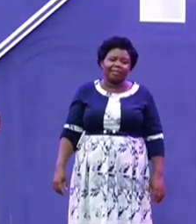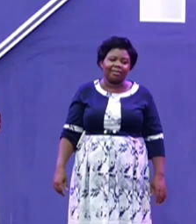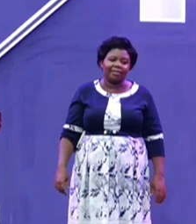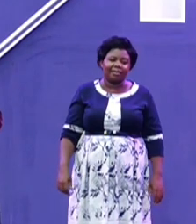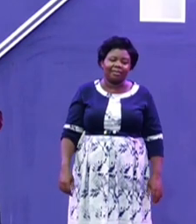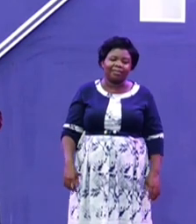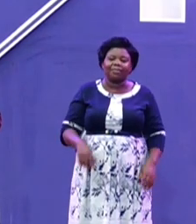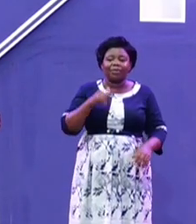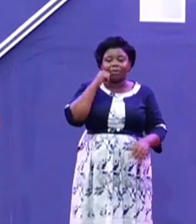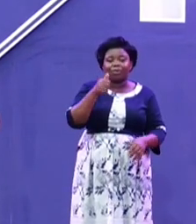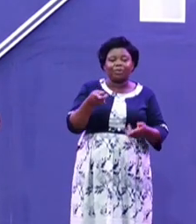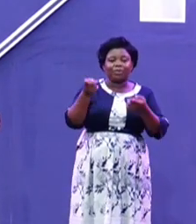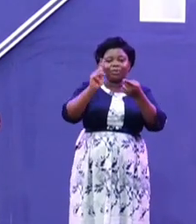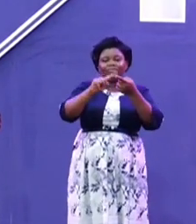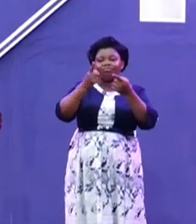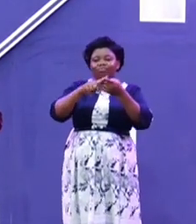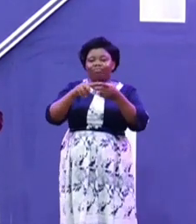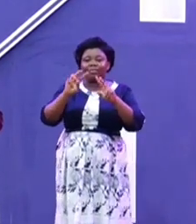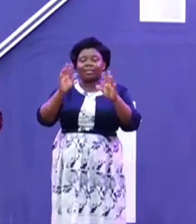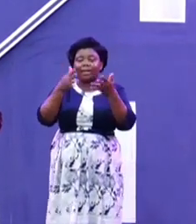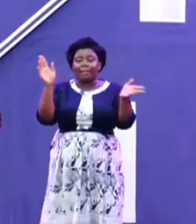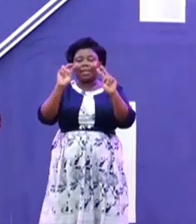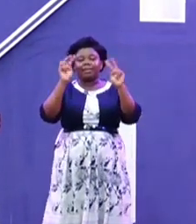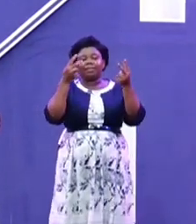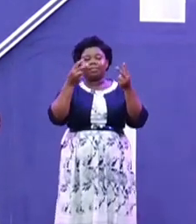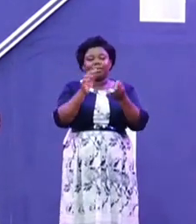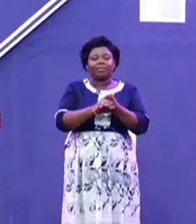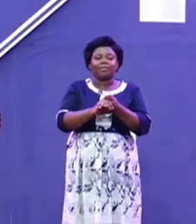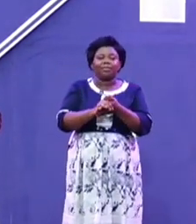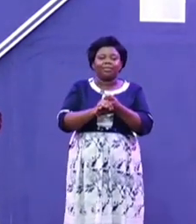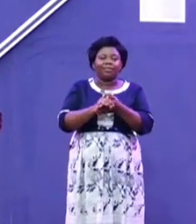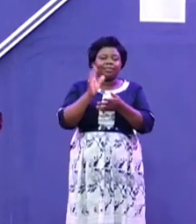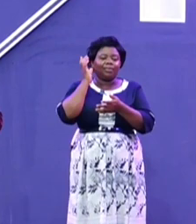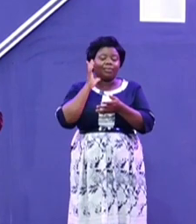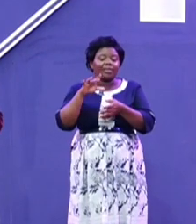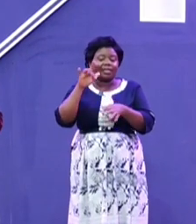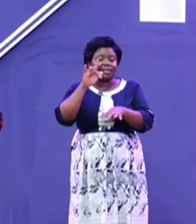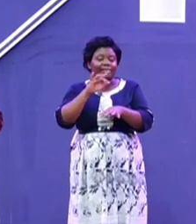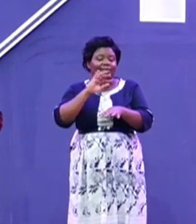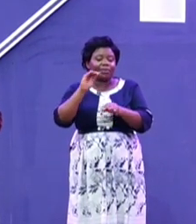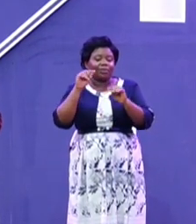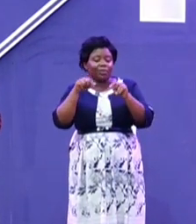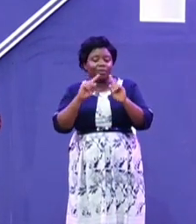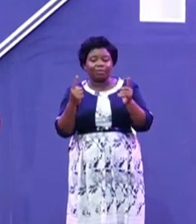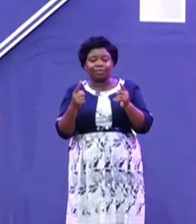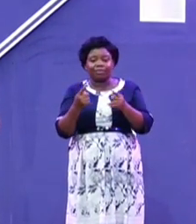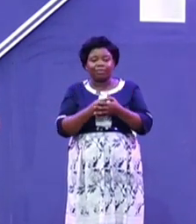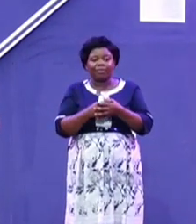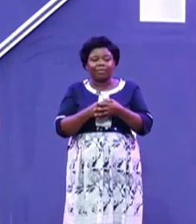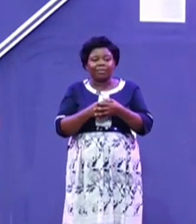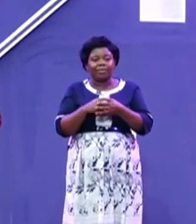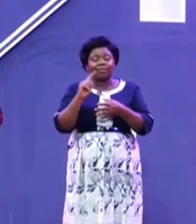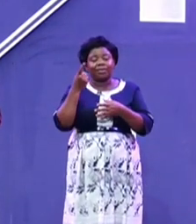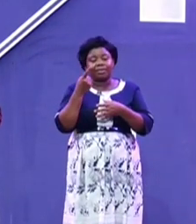Tukyasomesa. Topiki nene, twakagikwatako buki? Bukwasi. Ekisooka ky'oba ogenda